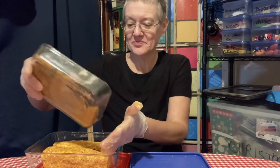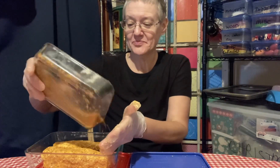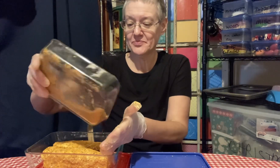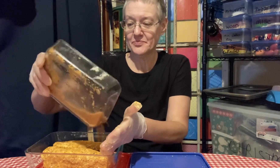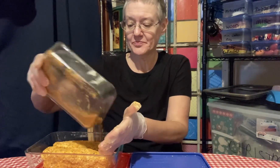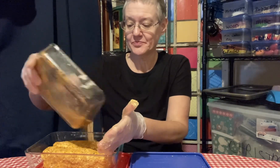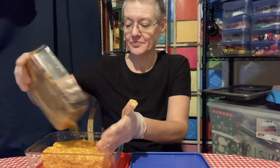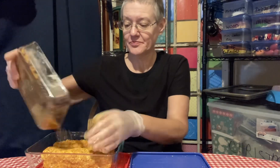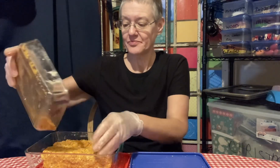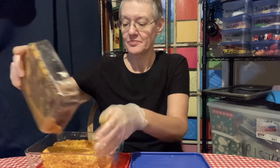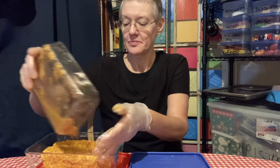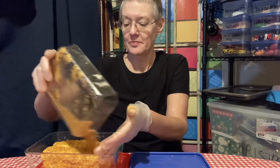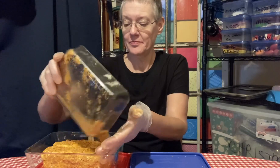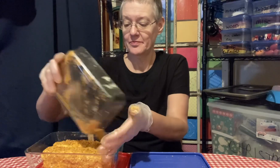I'm going to add these on top.